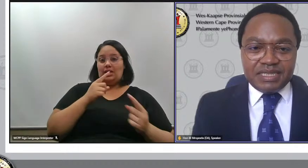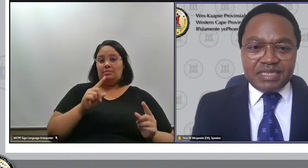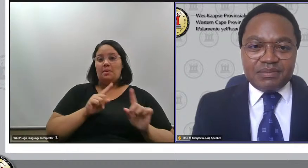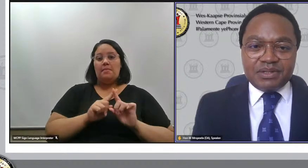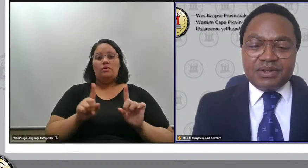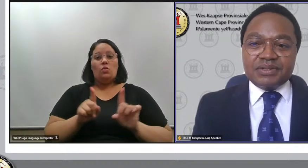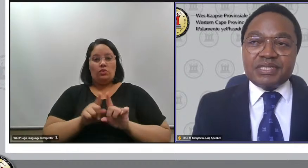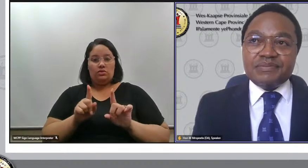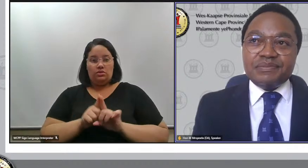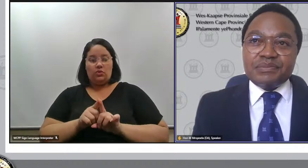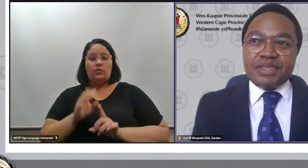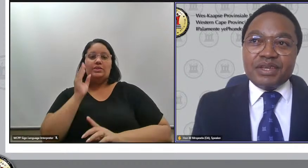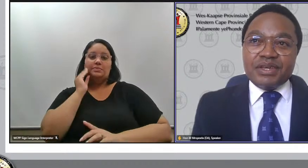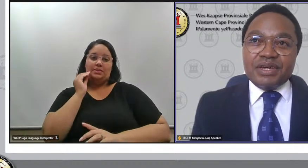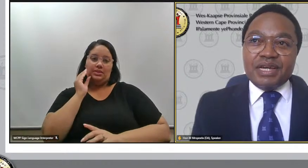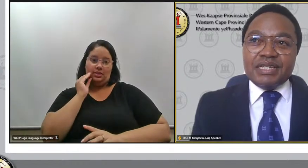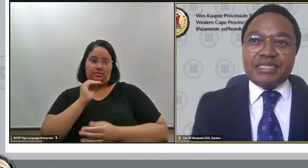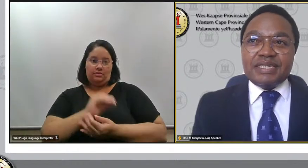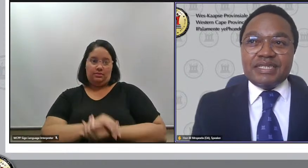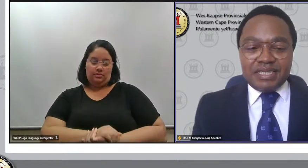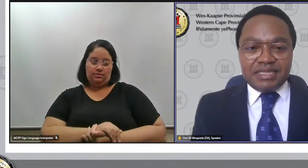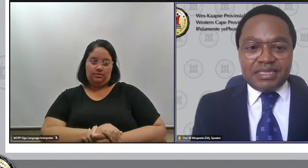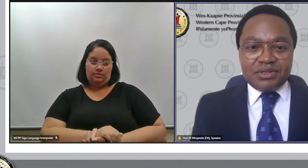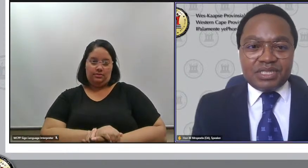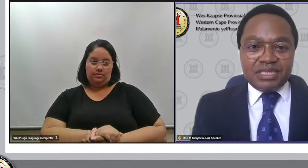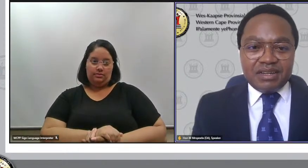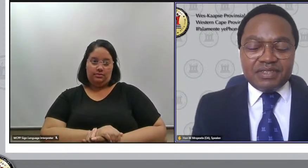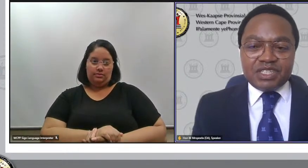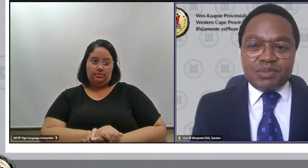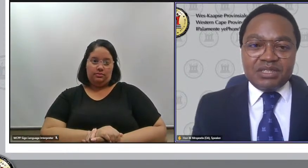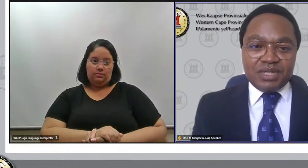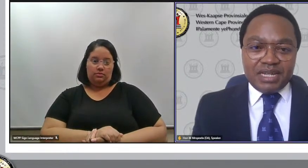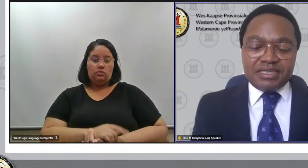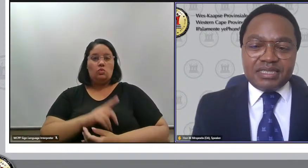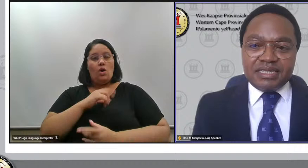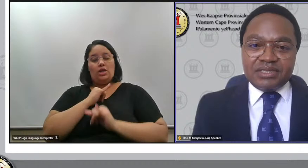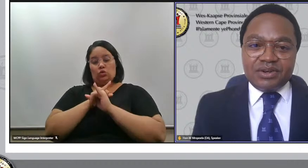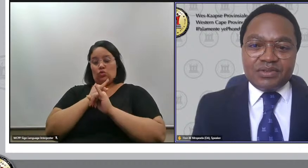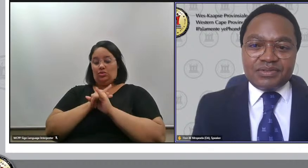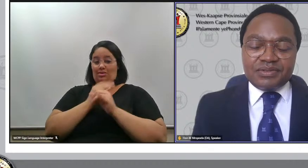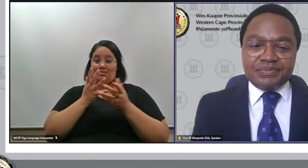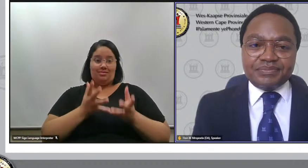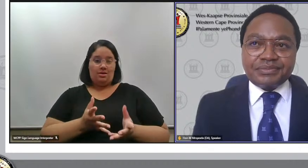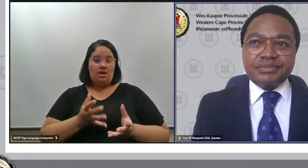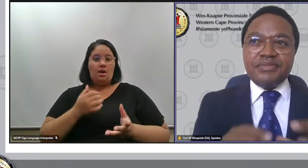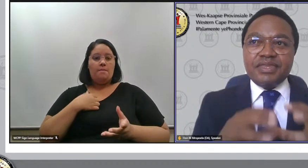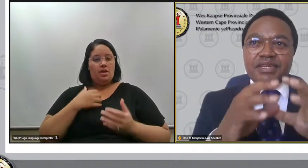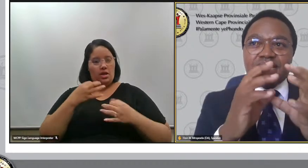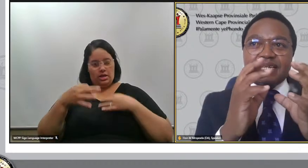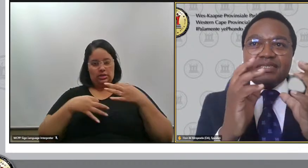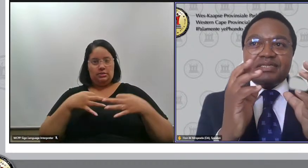with experience, because as this institution, I've explained when I started